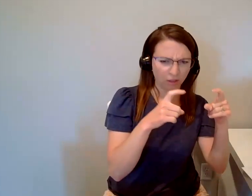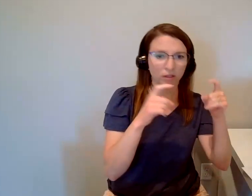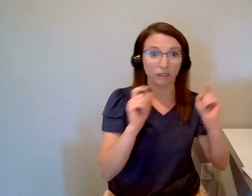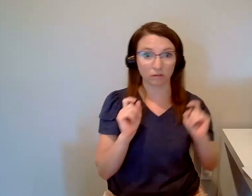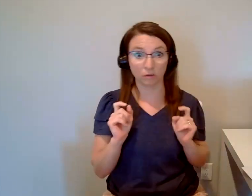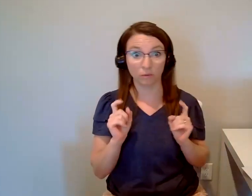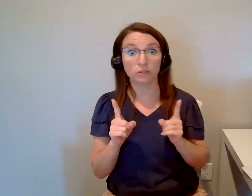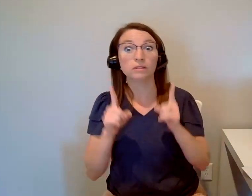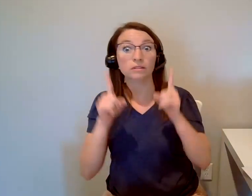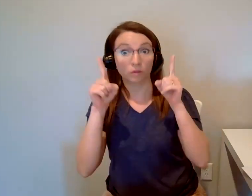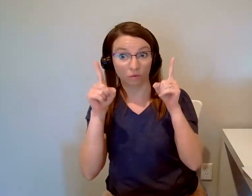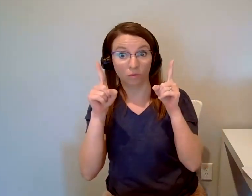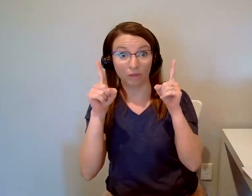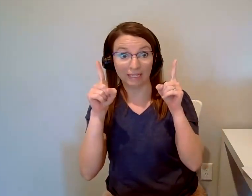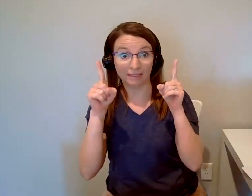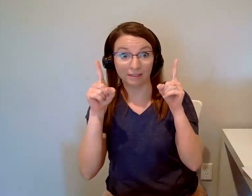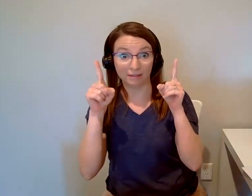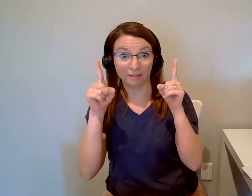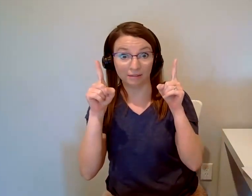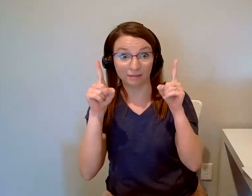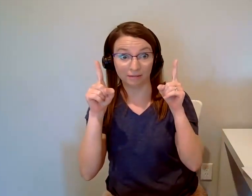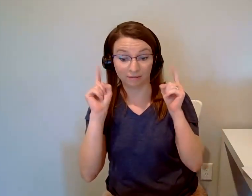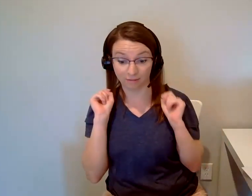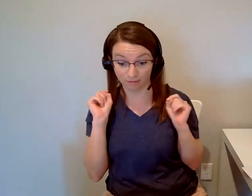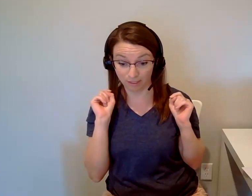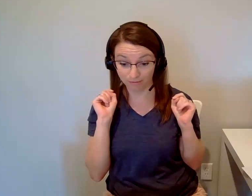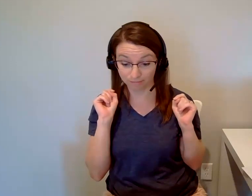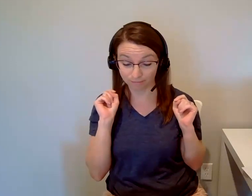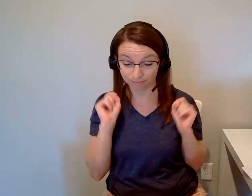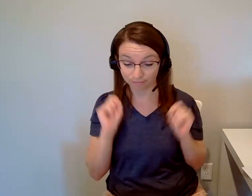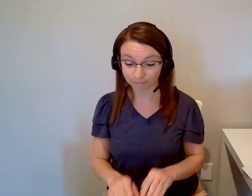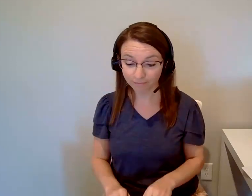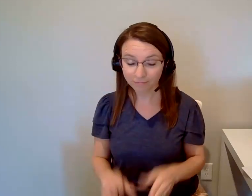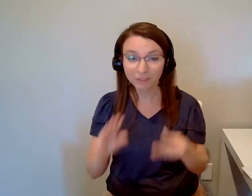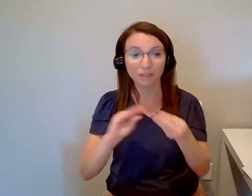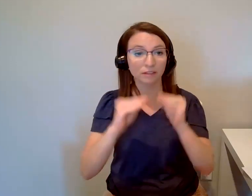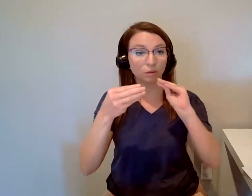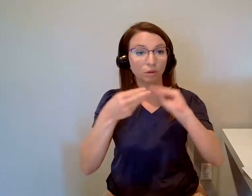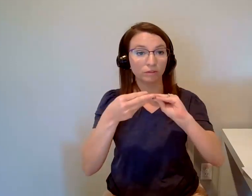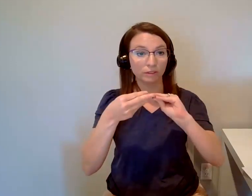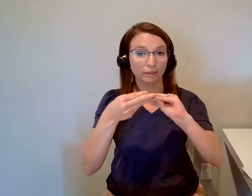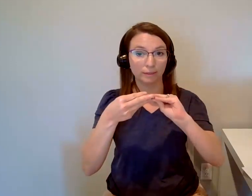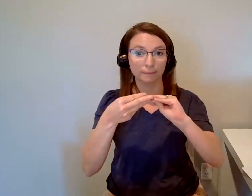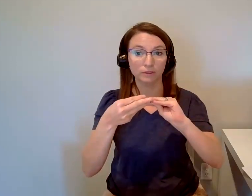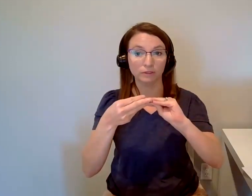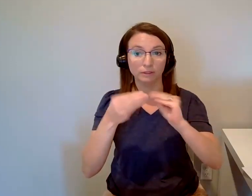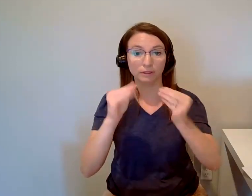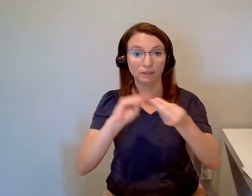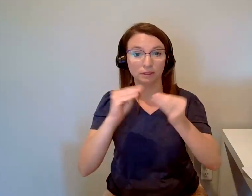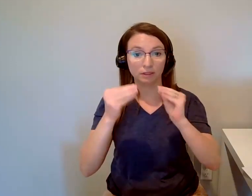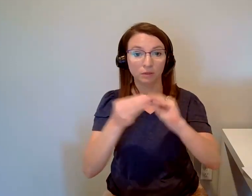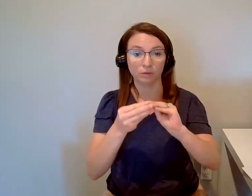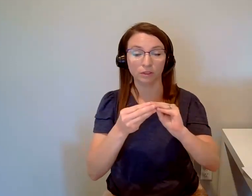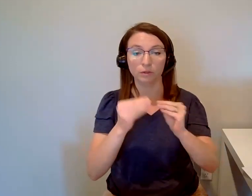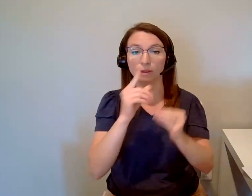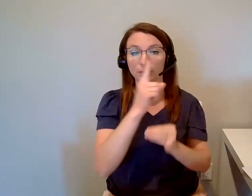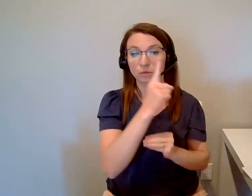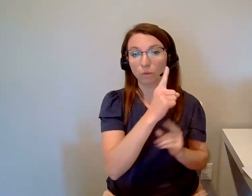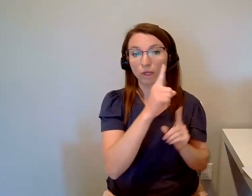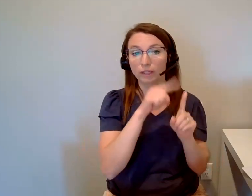Yes or no question, raise. All right, let's go over numbers. We're going to do numbers 1